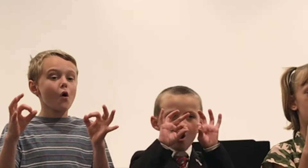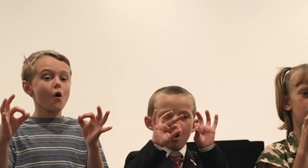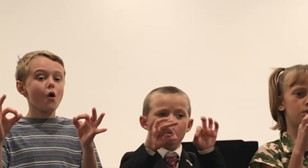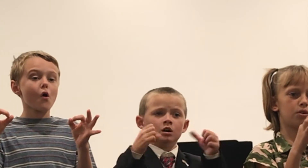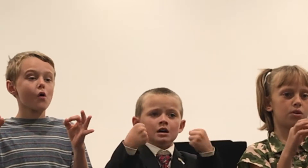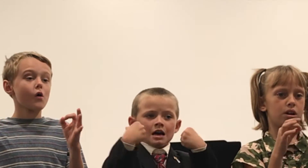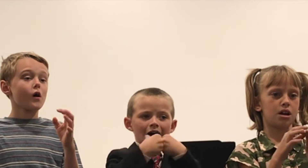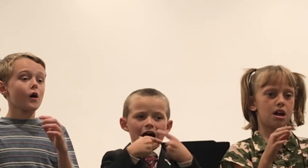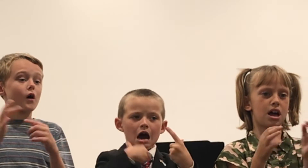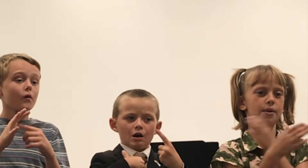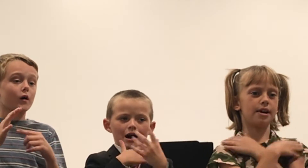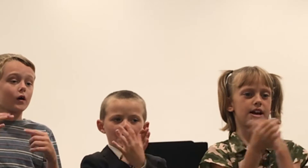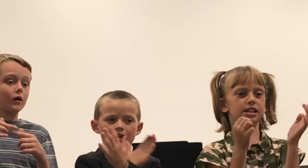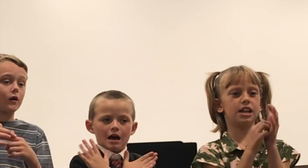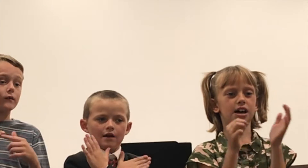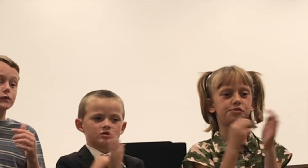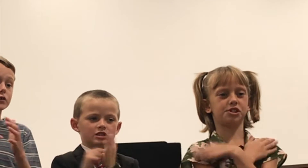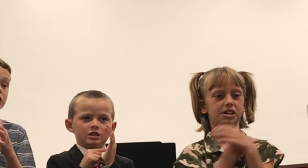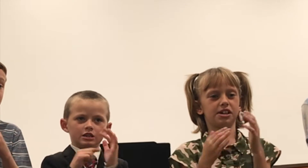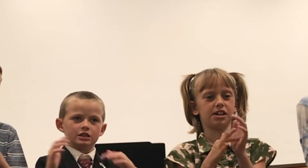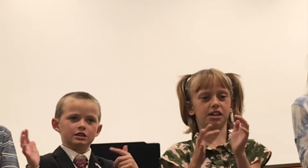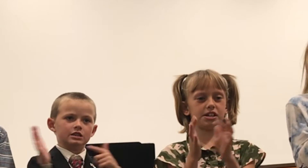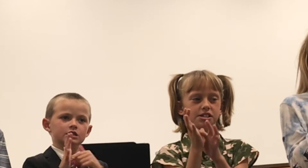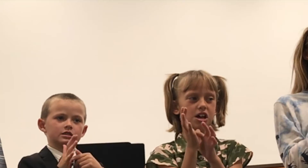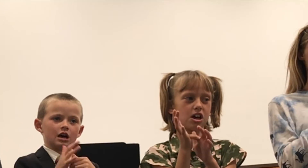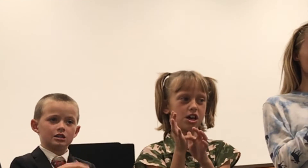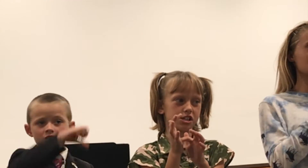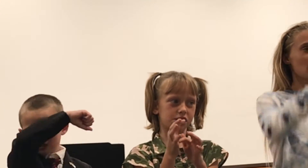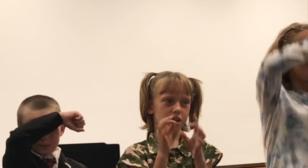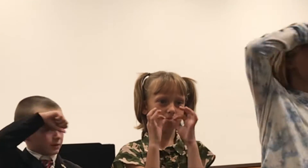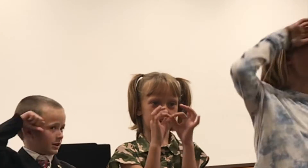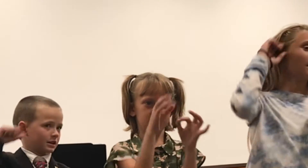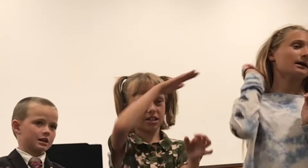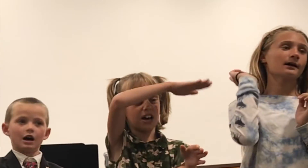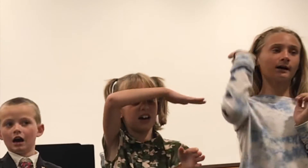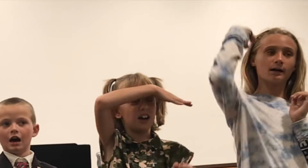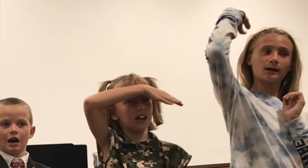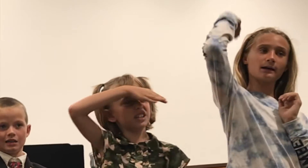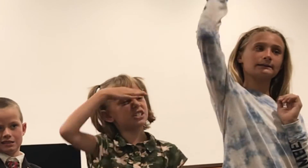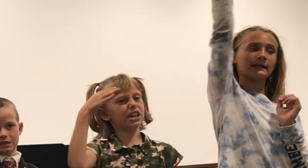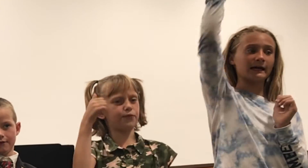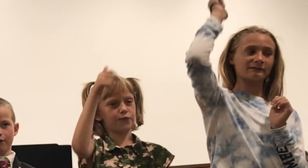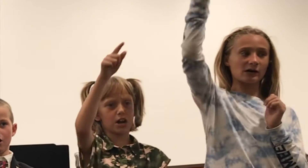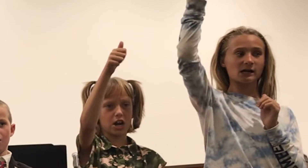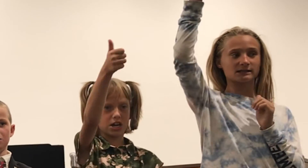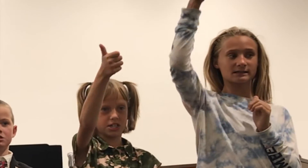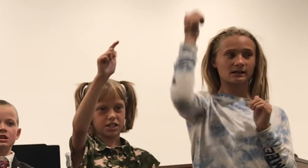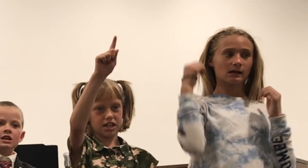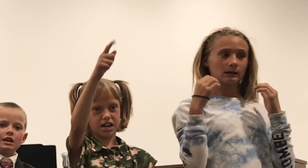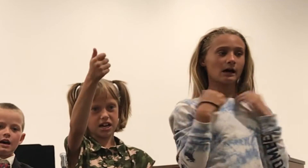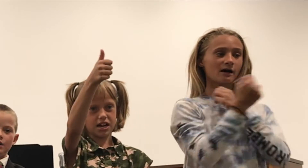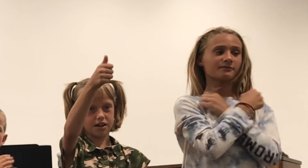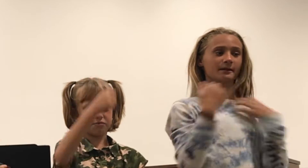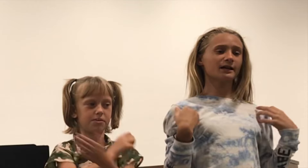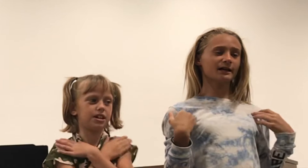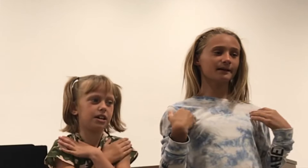oh, how I love Jesus, because He first loved me.